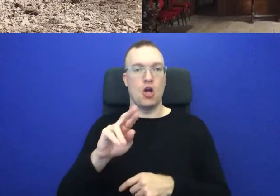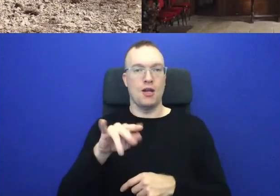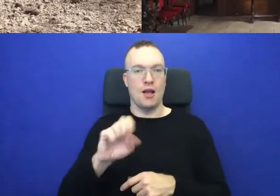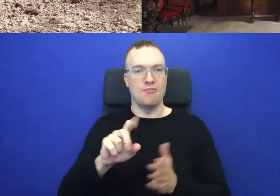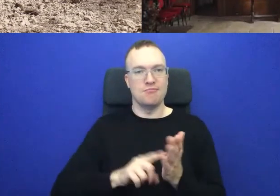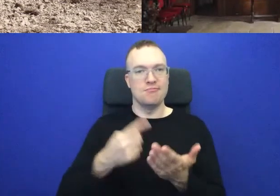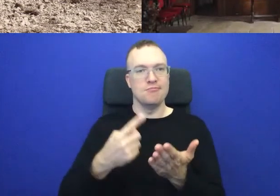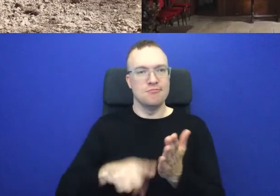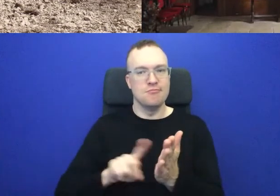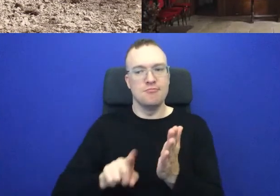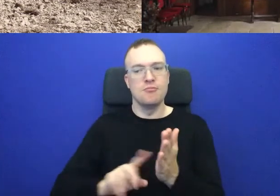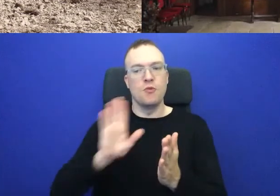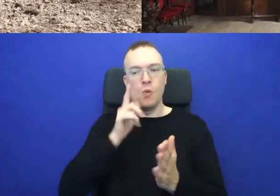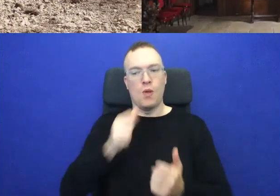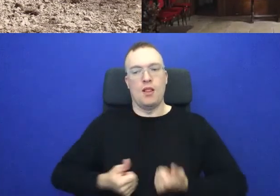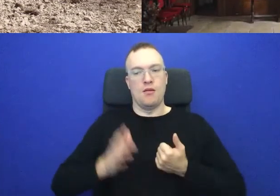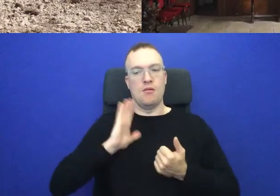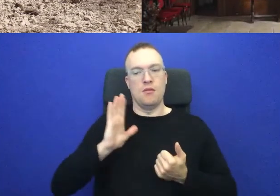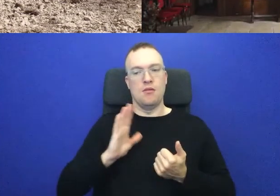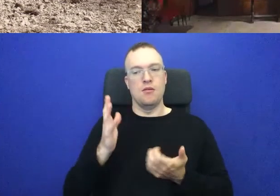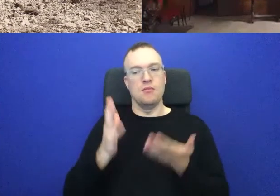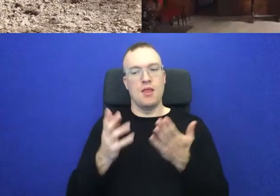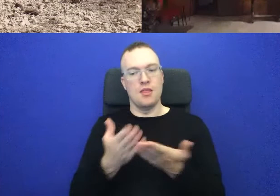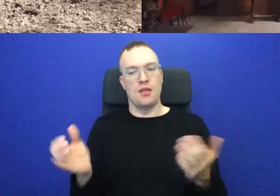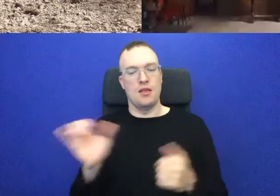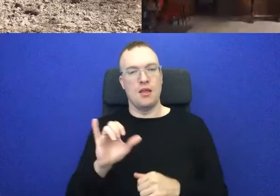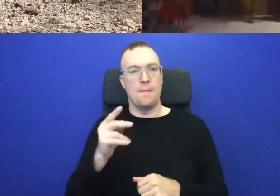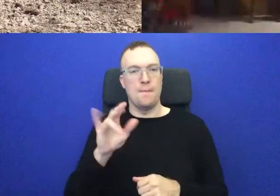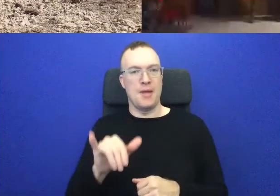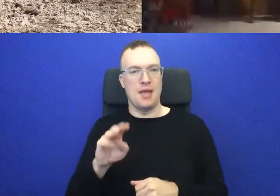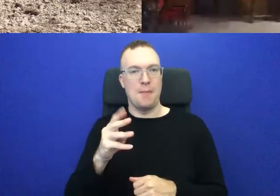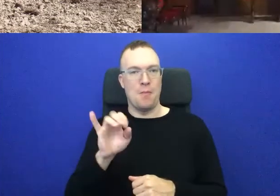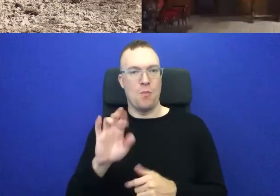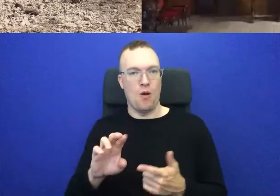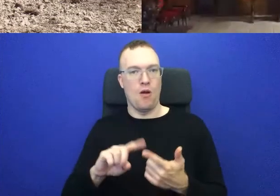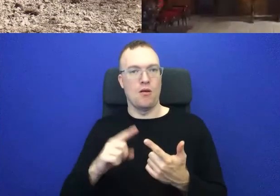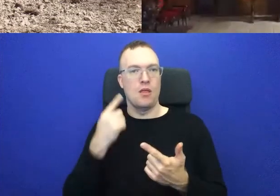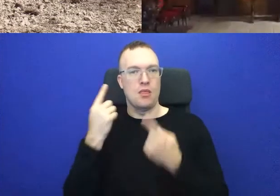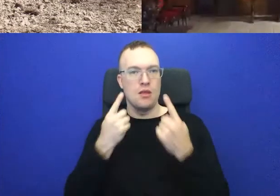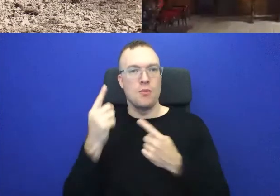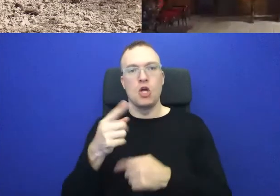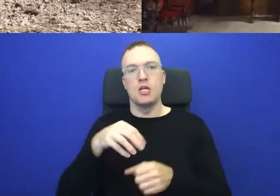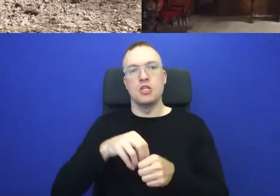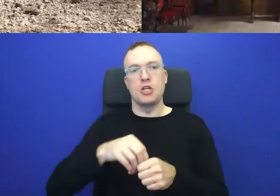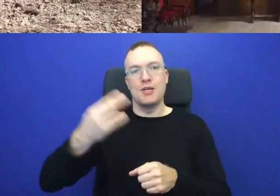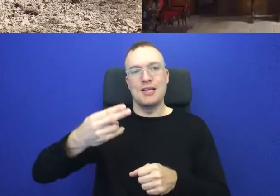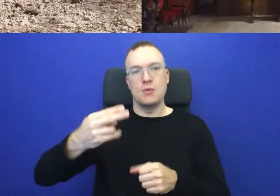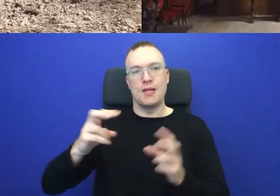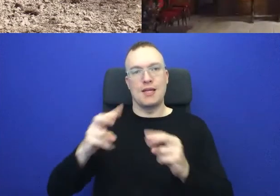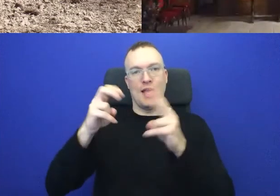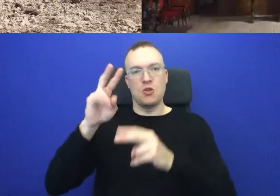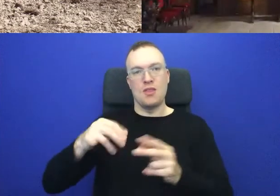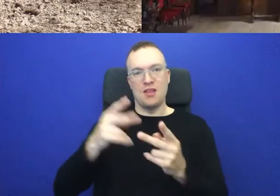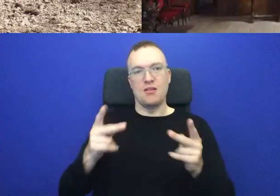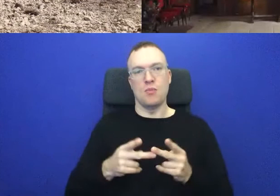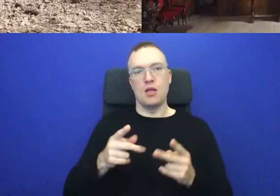the estate. So they'll be working with things like Peggy's memoir, thinking about gender history of the castle, because it was a place inhabited